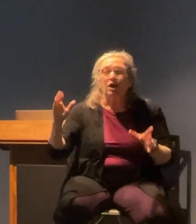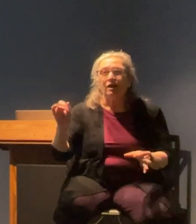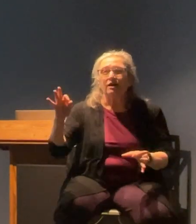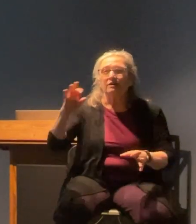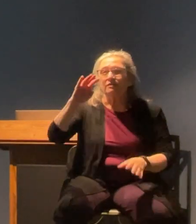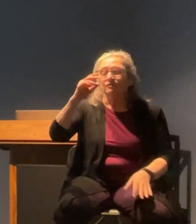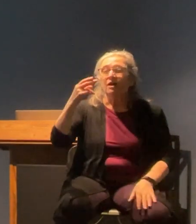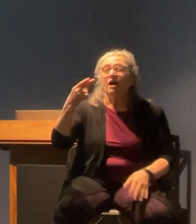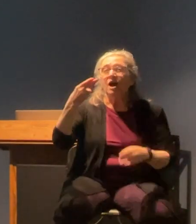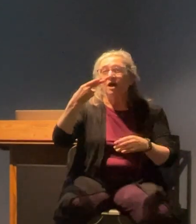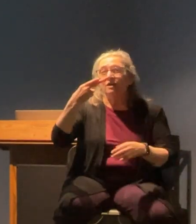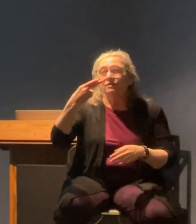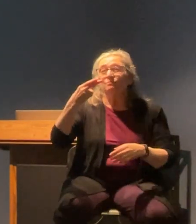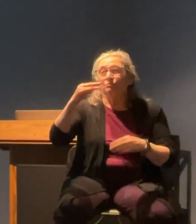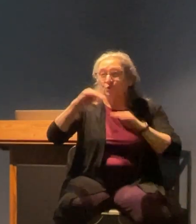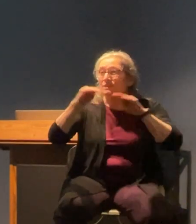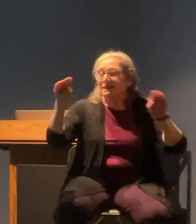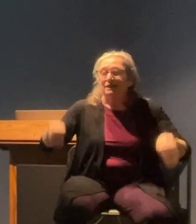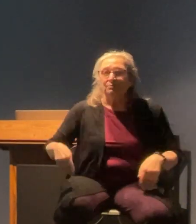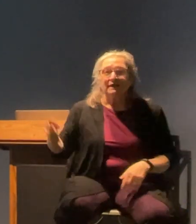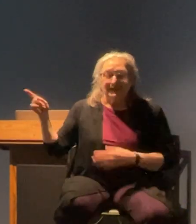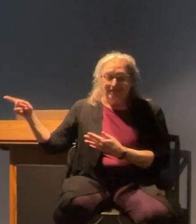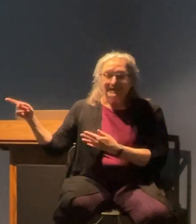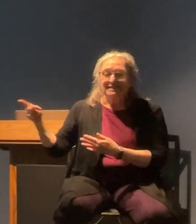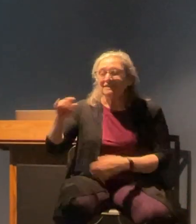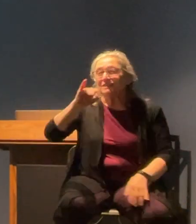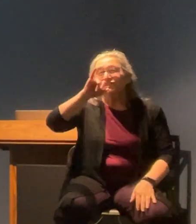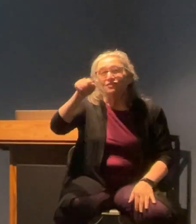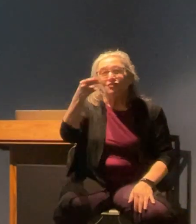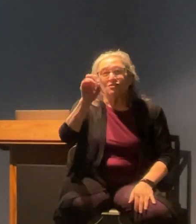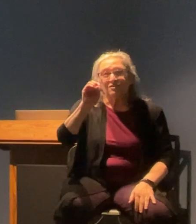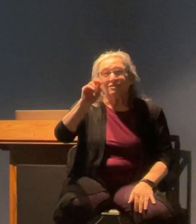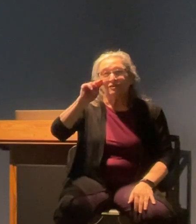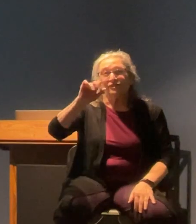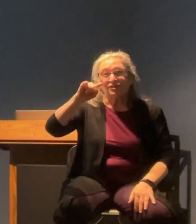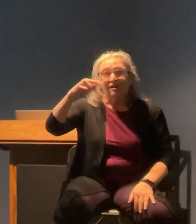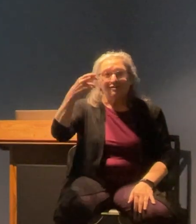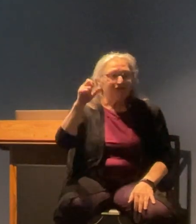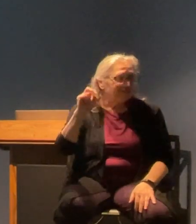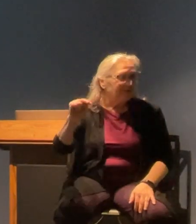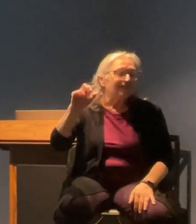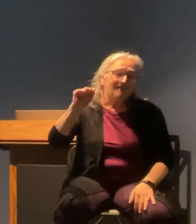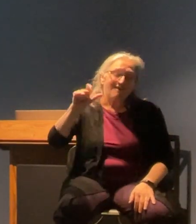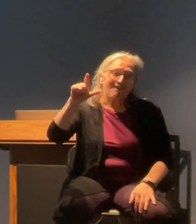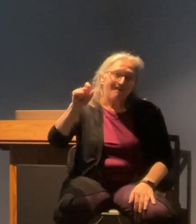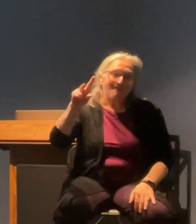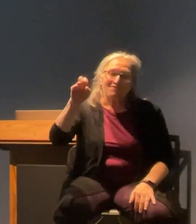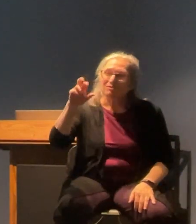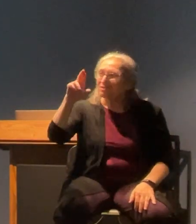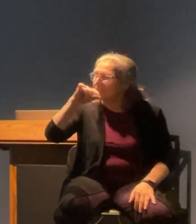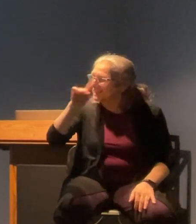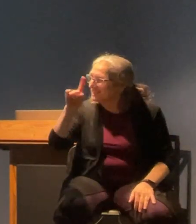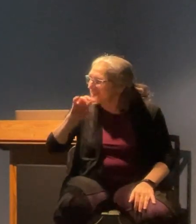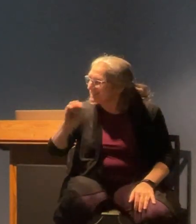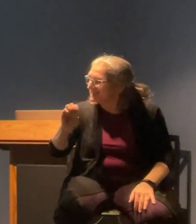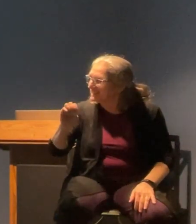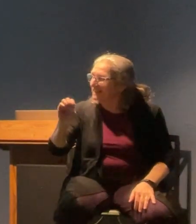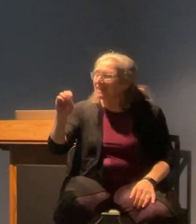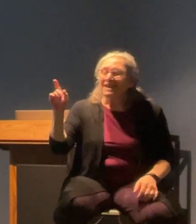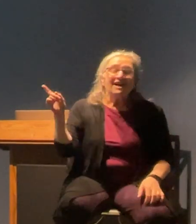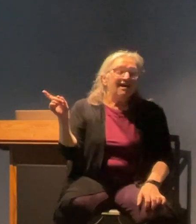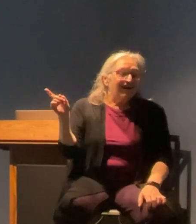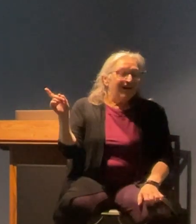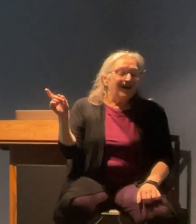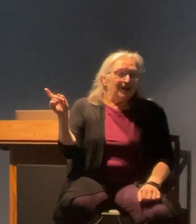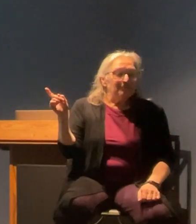founder and CEO of 914 United. And I think we are both proud members of nonprofit Westchester too, aren't we? Okay,